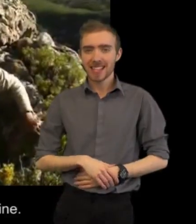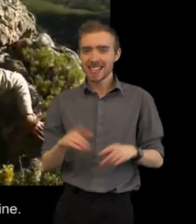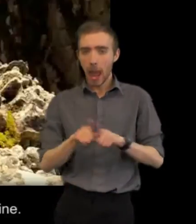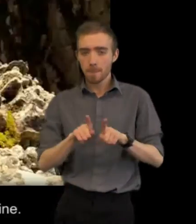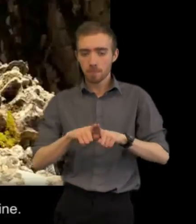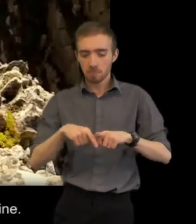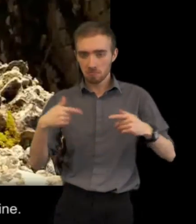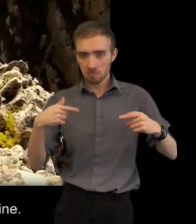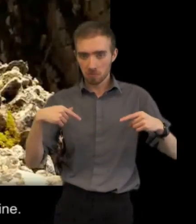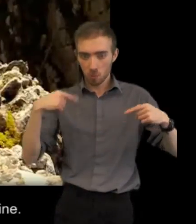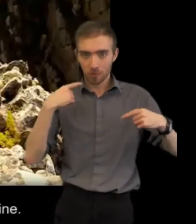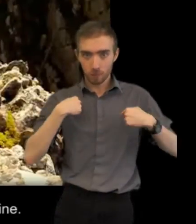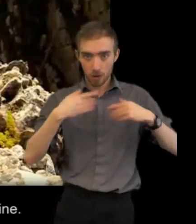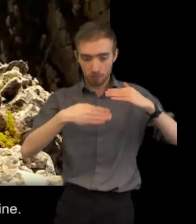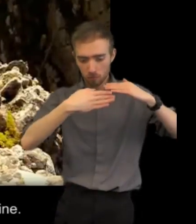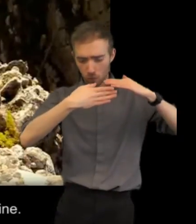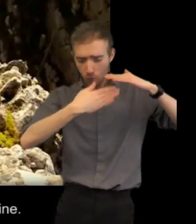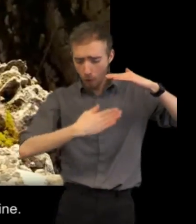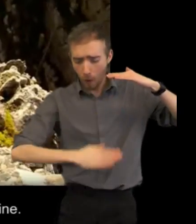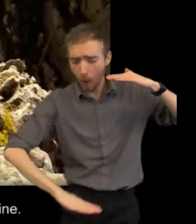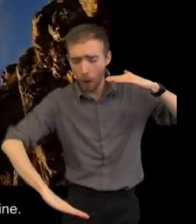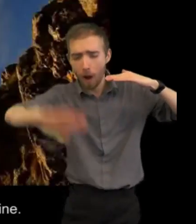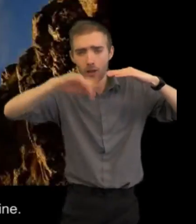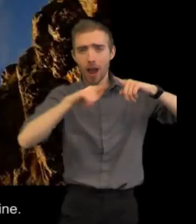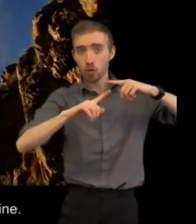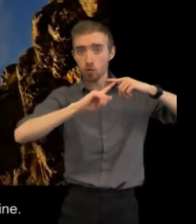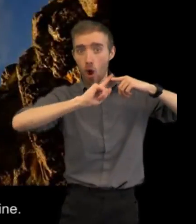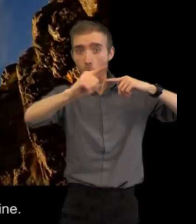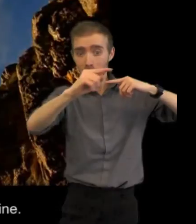For us, it's like crossing a deep ravine.